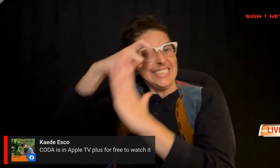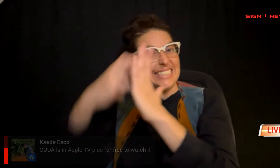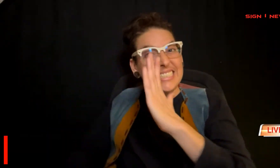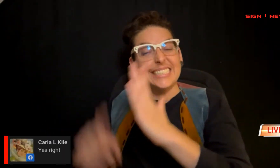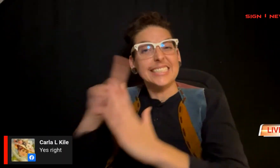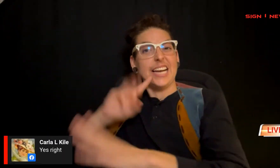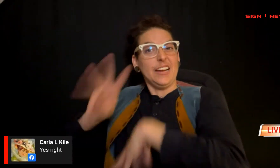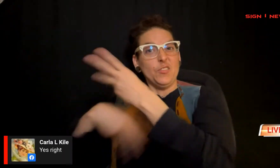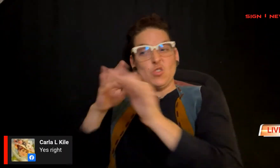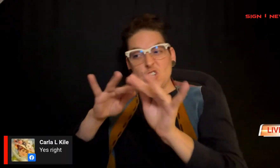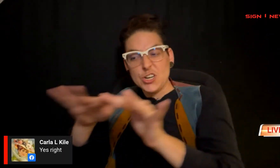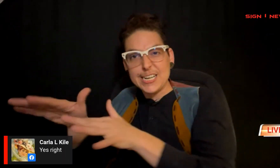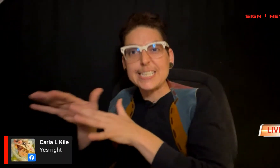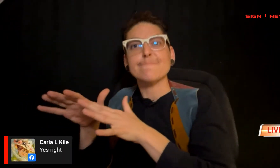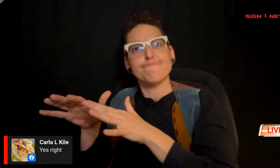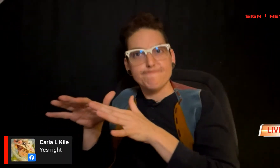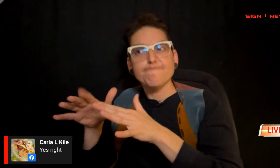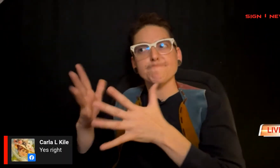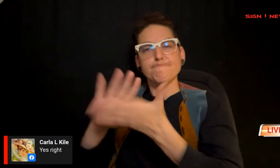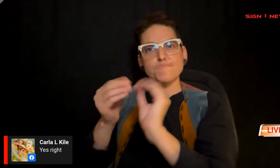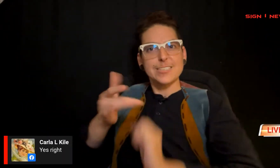Oh, she studied, she immersed herself,